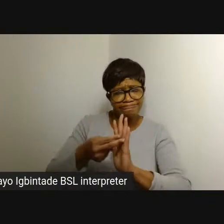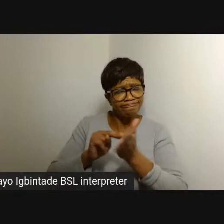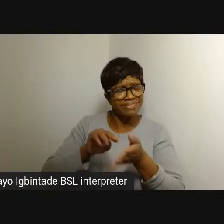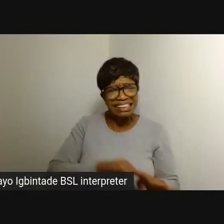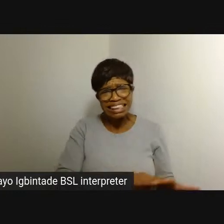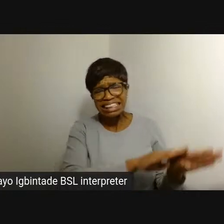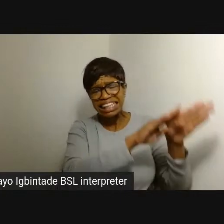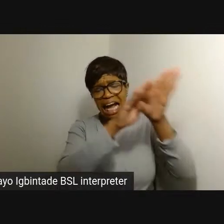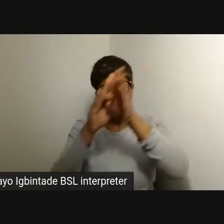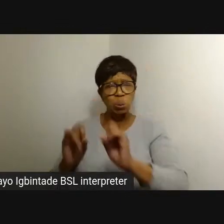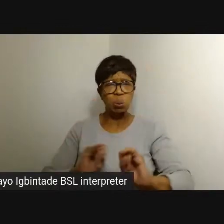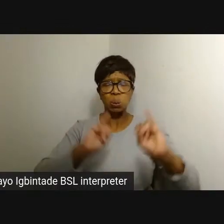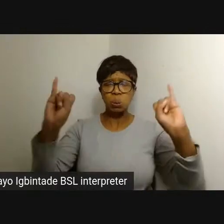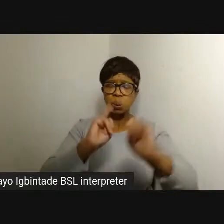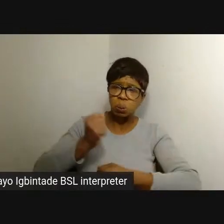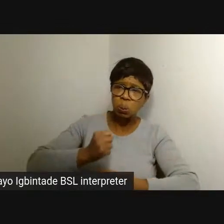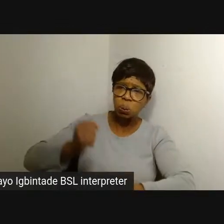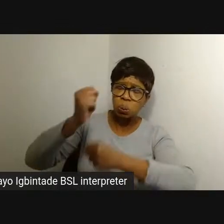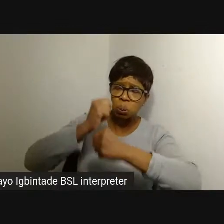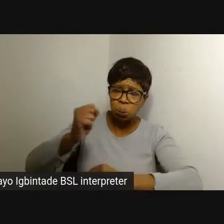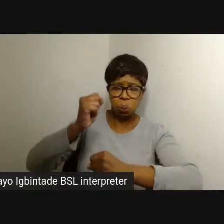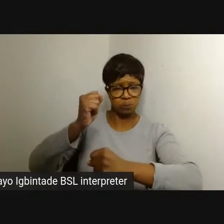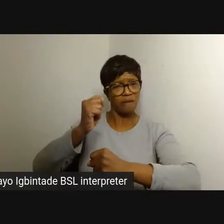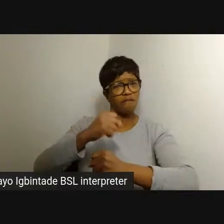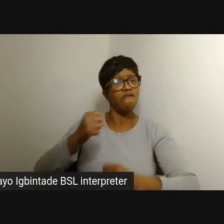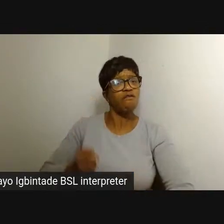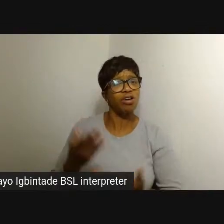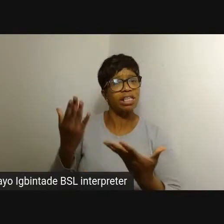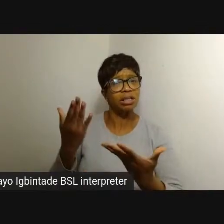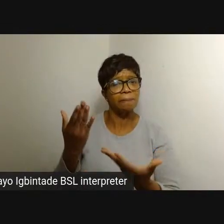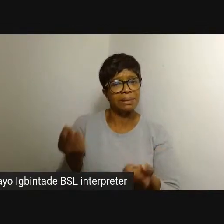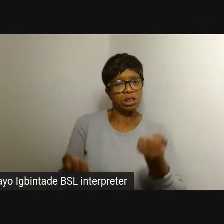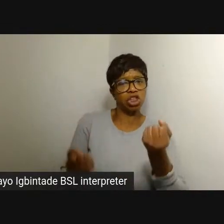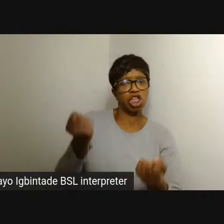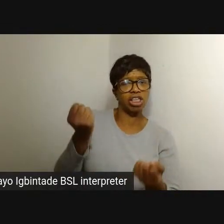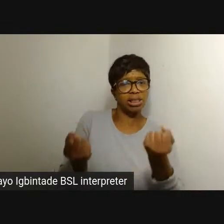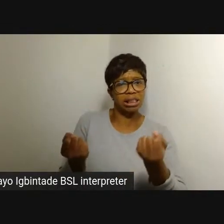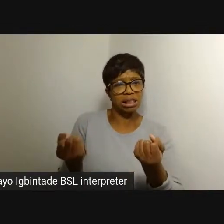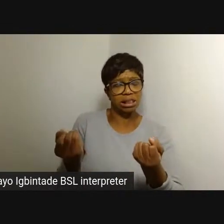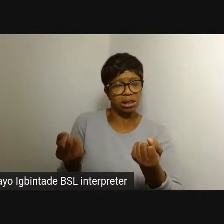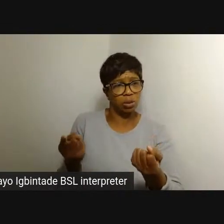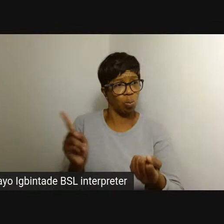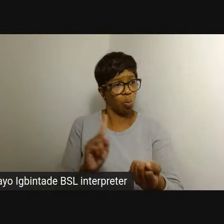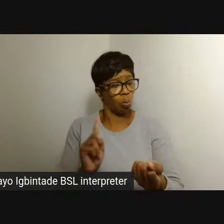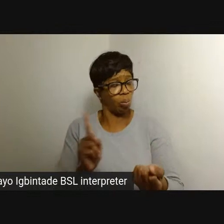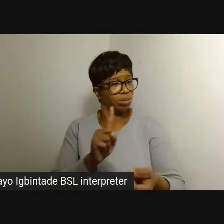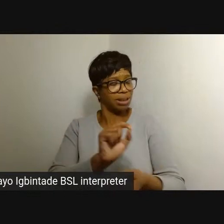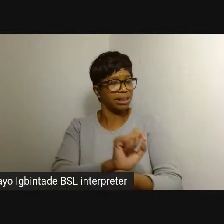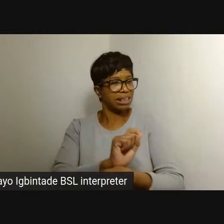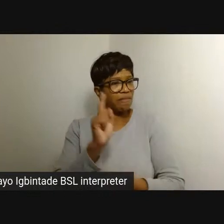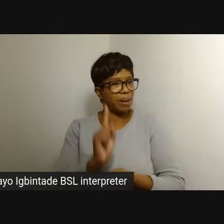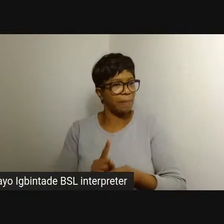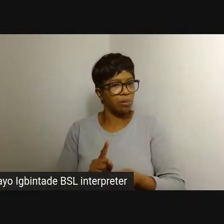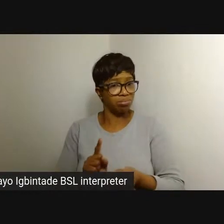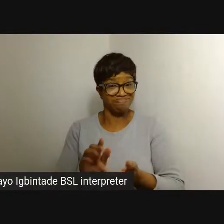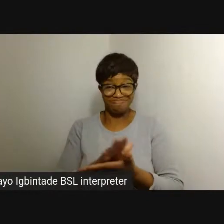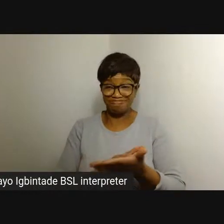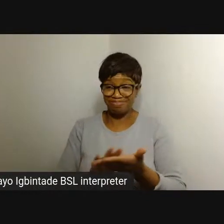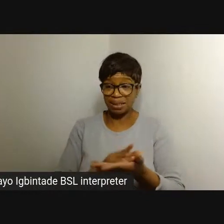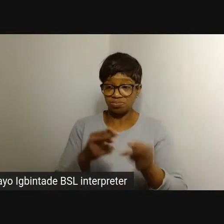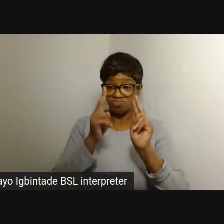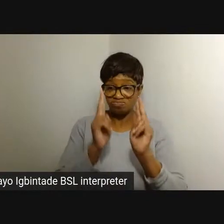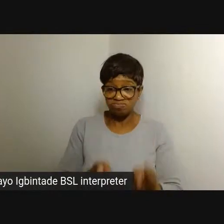national uprising in his fight for freedom and justice for enslaved people, costing him his